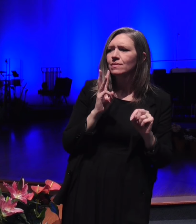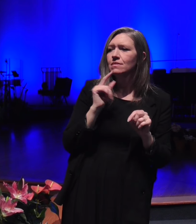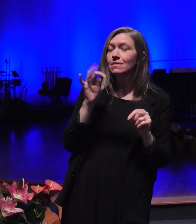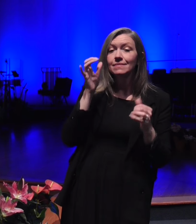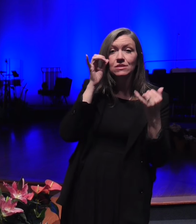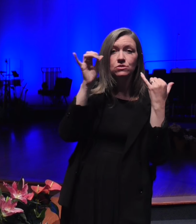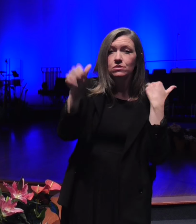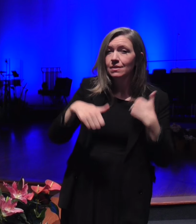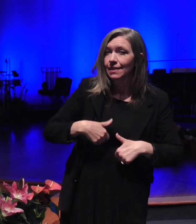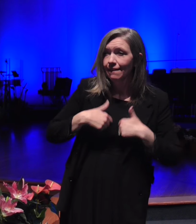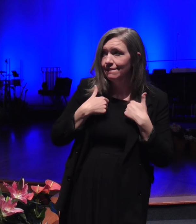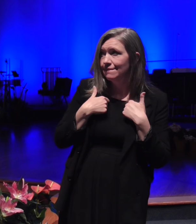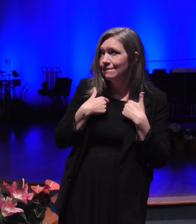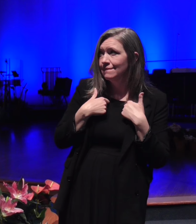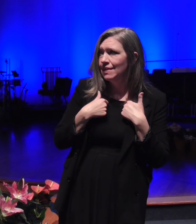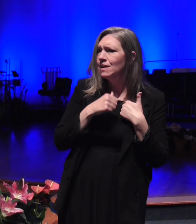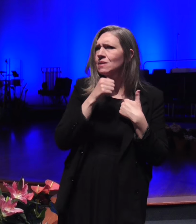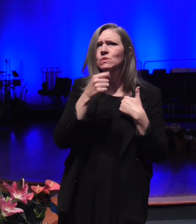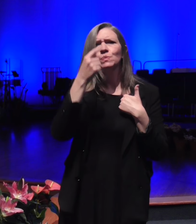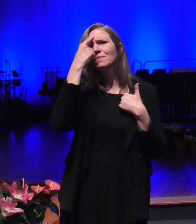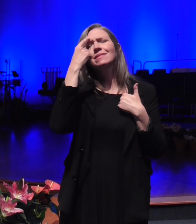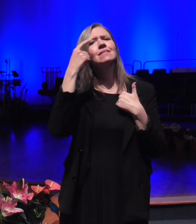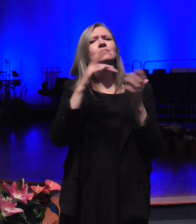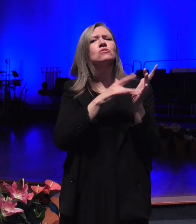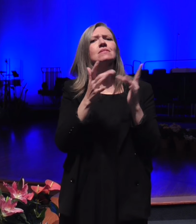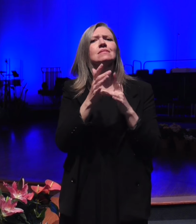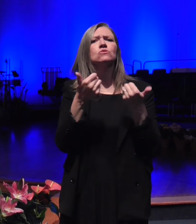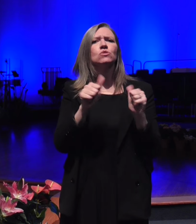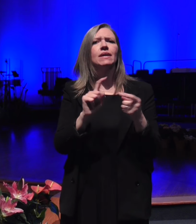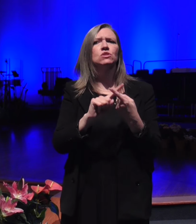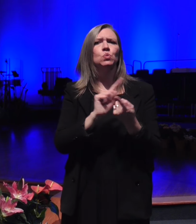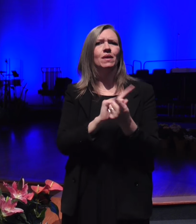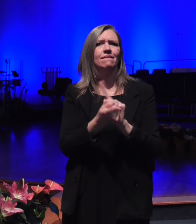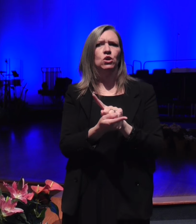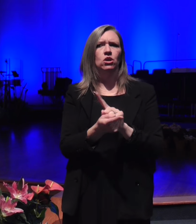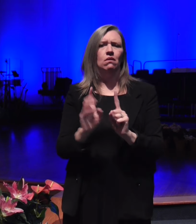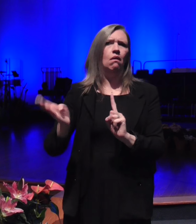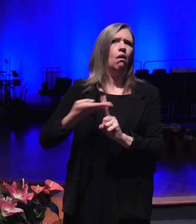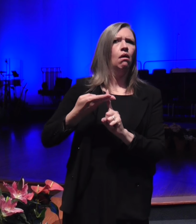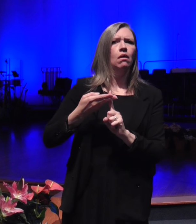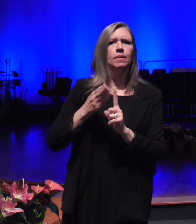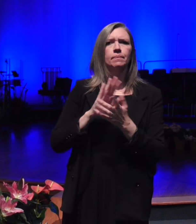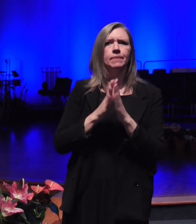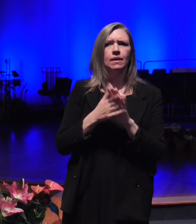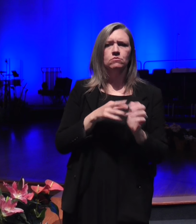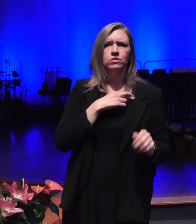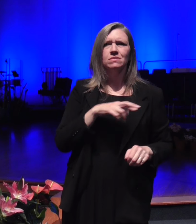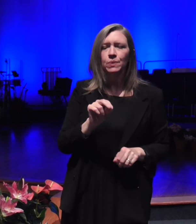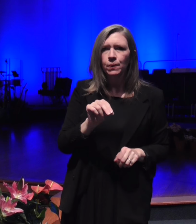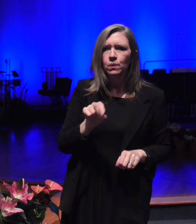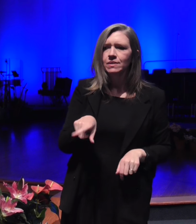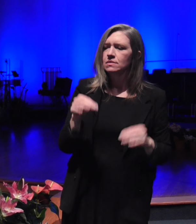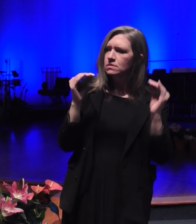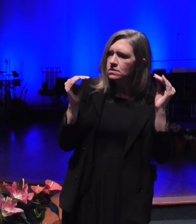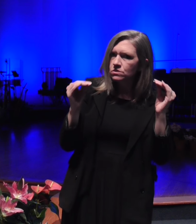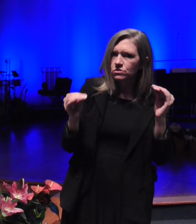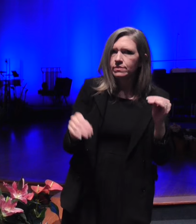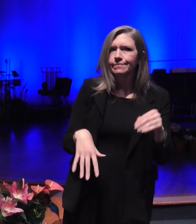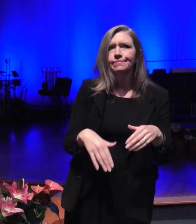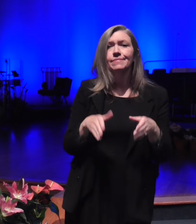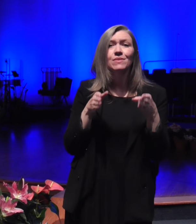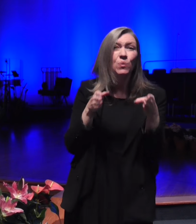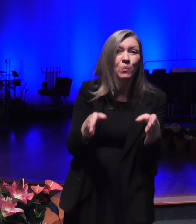life. I don't think he's trying to convert her. I think he's pointing out the divine truth that the teaching and the way and the